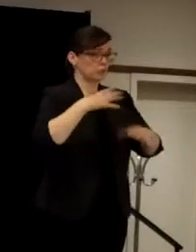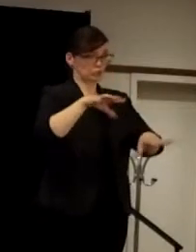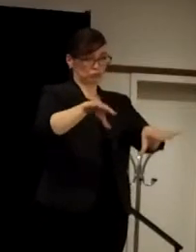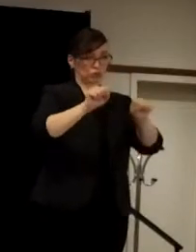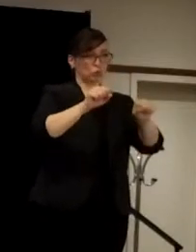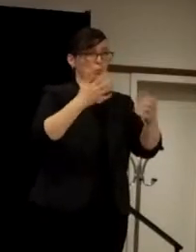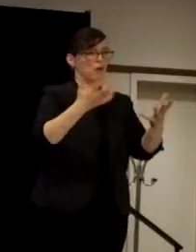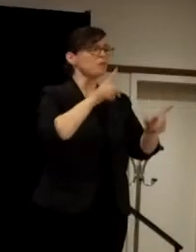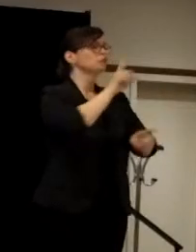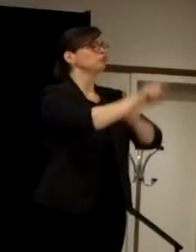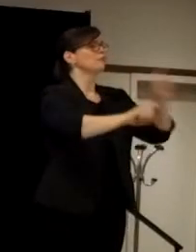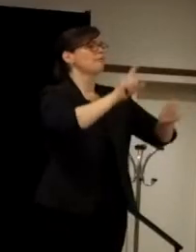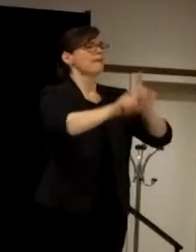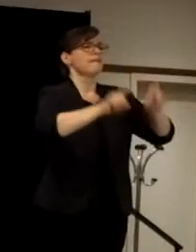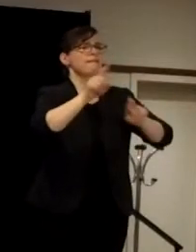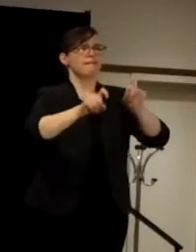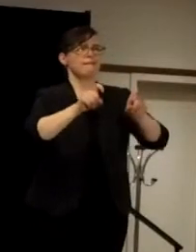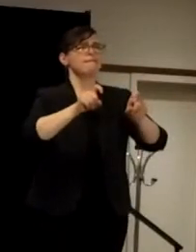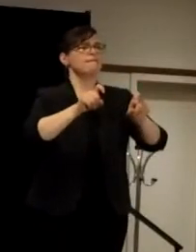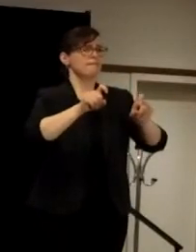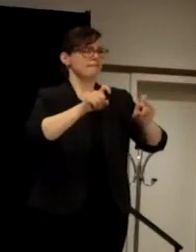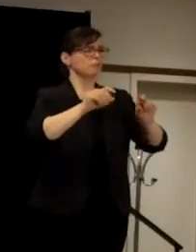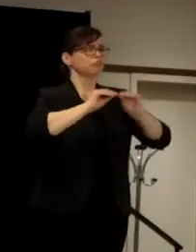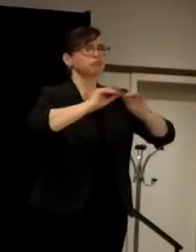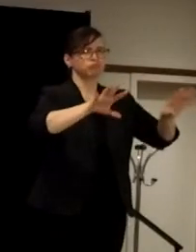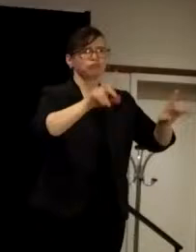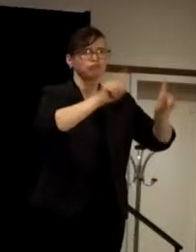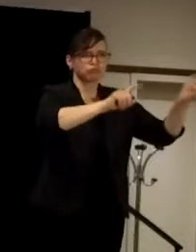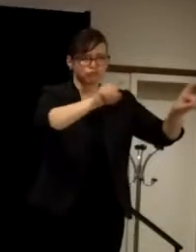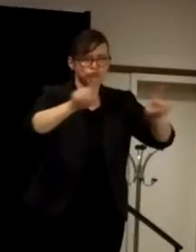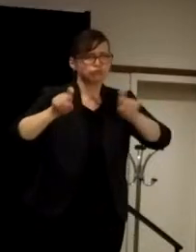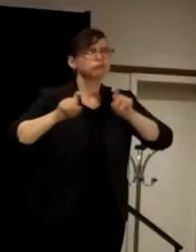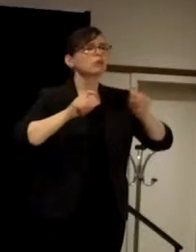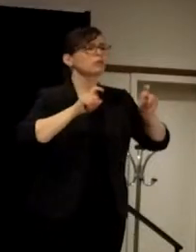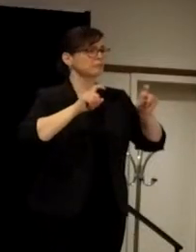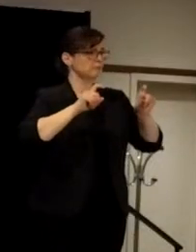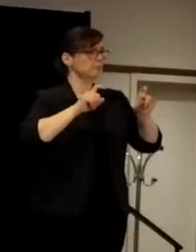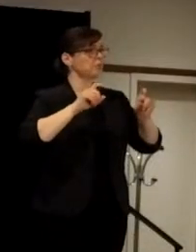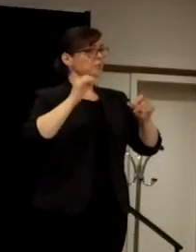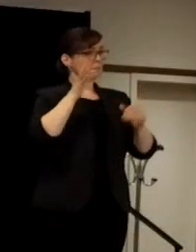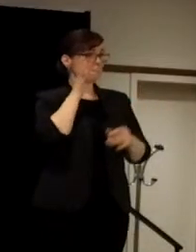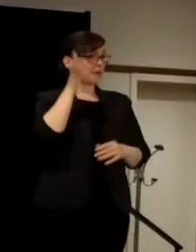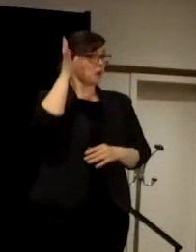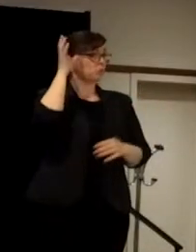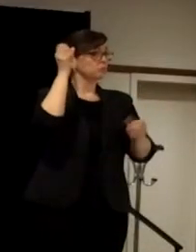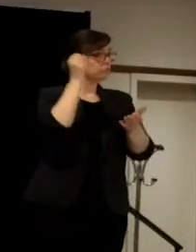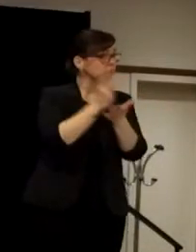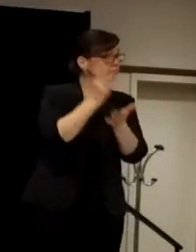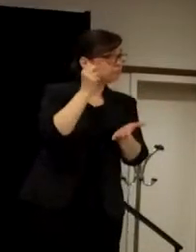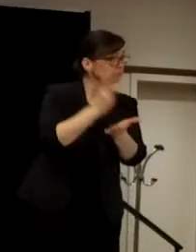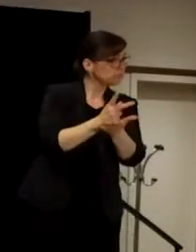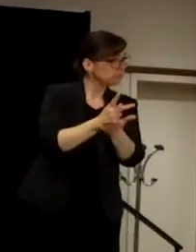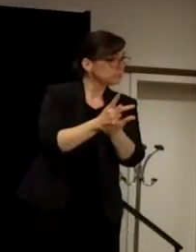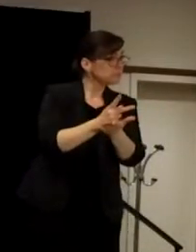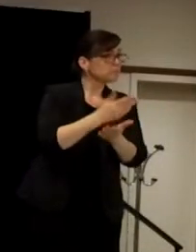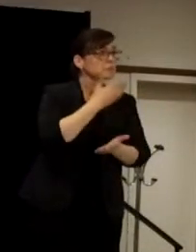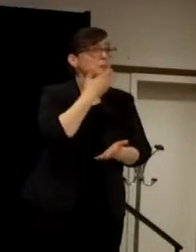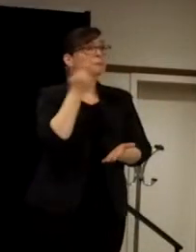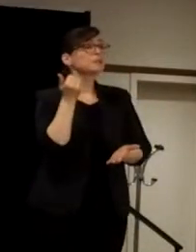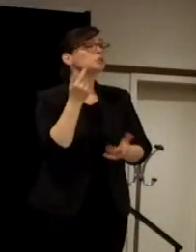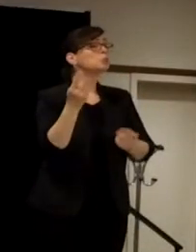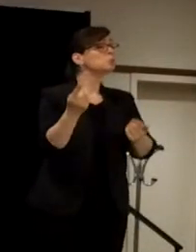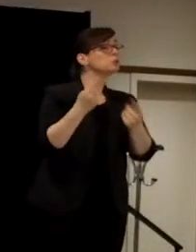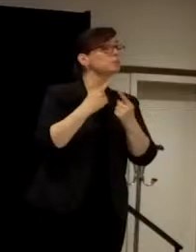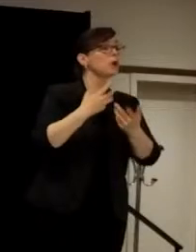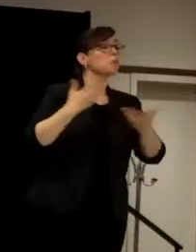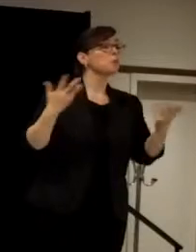the schools, then to the parents, and the best response with most number of kids that wanted to get the